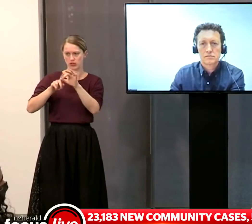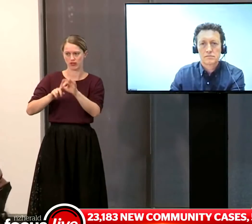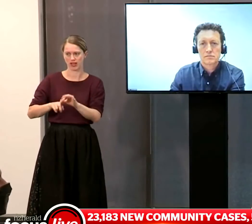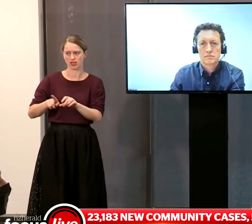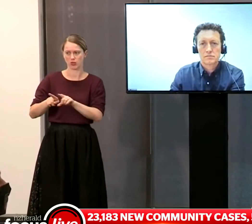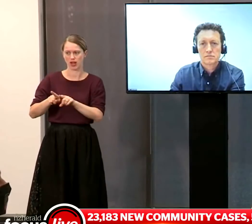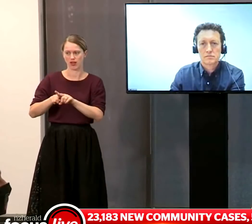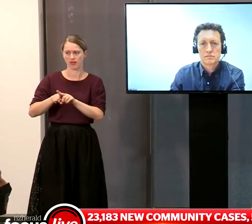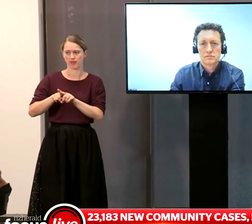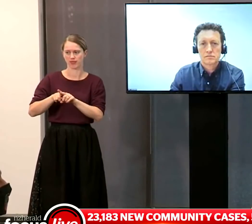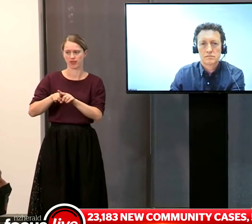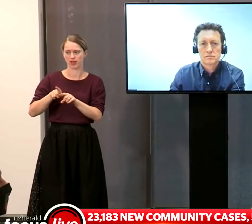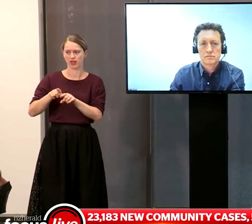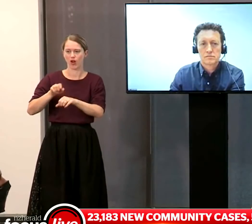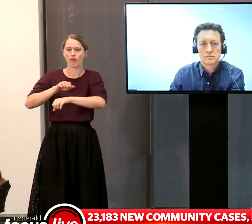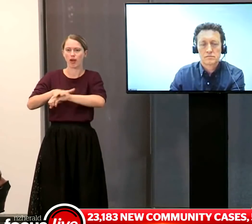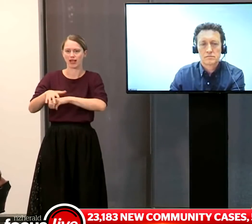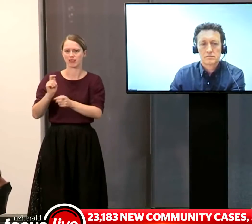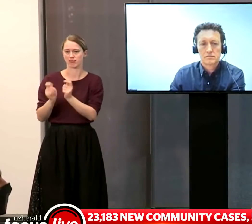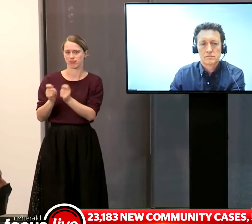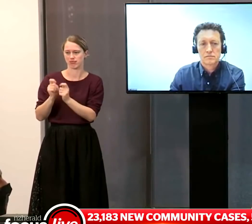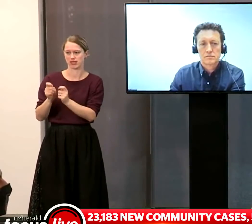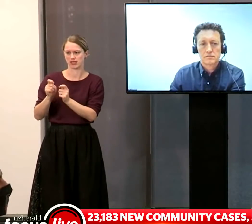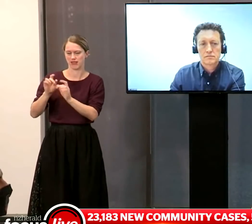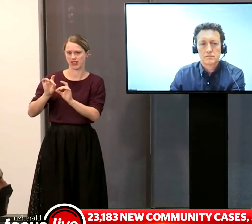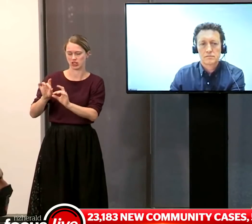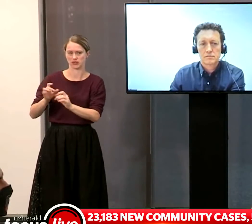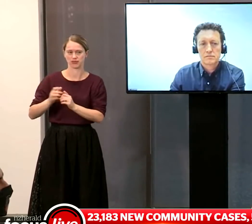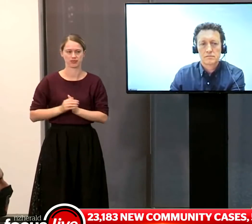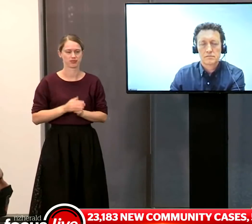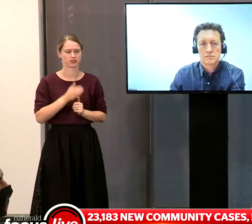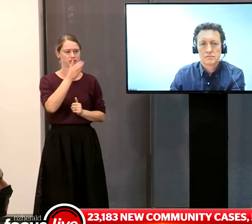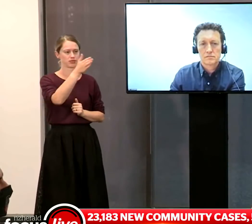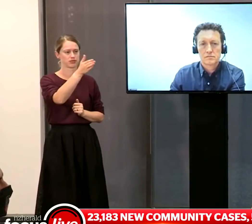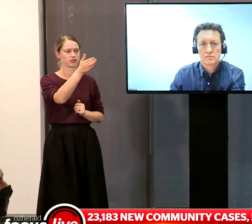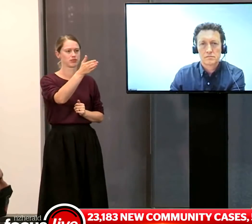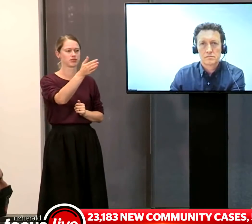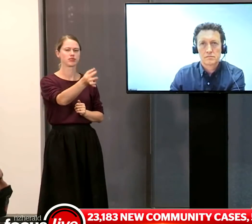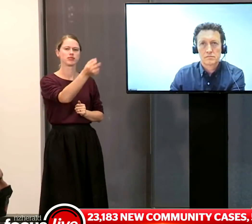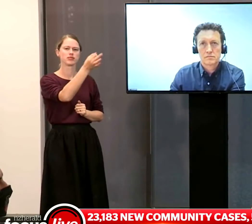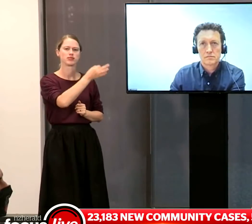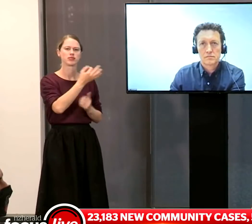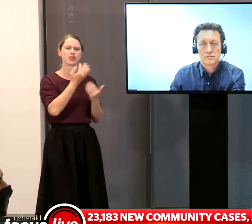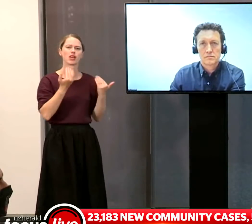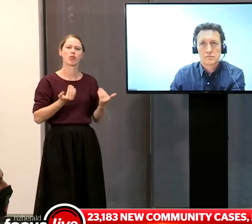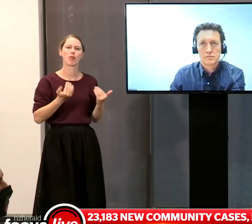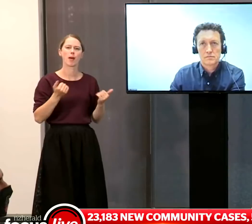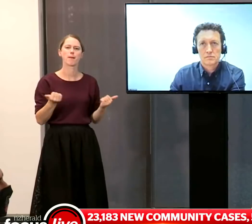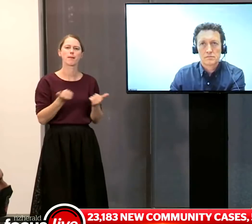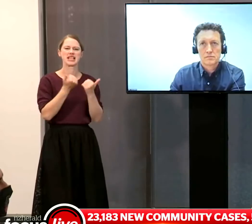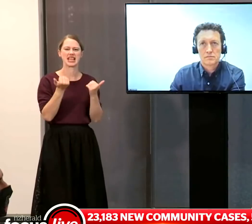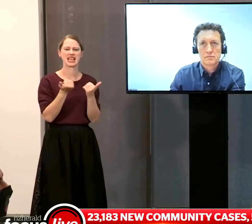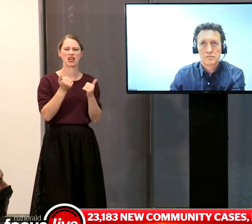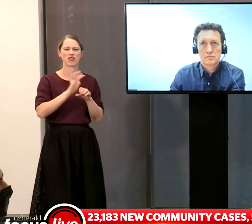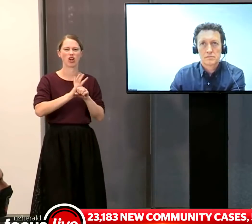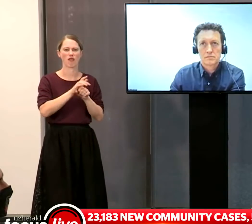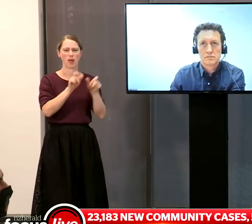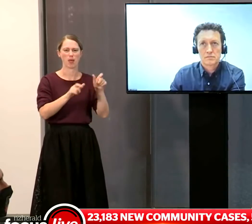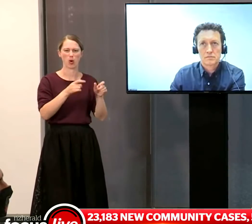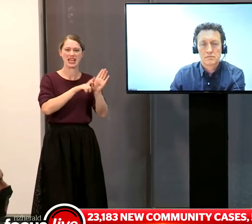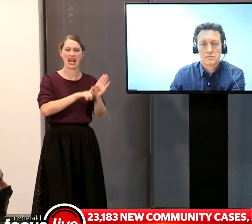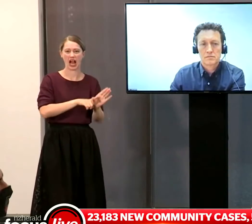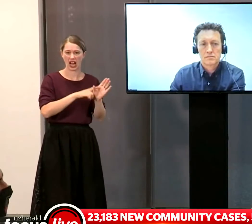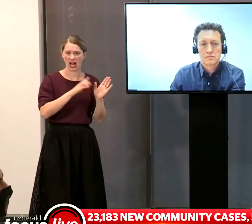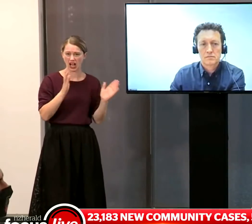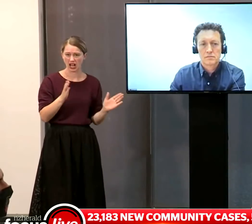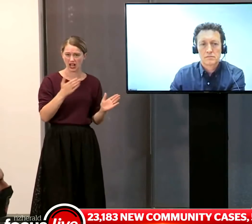Yep. So go down the back. At the moment we are seeing a large proportion of our cases in that younger age group. Can you